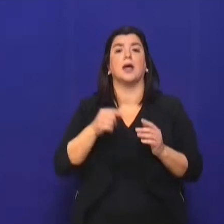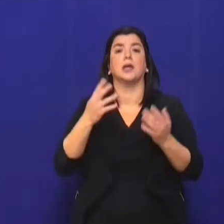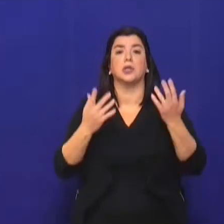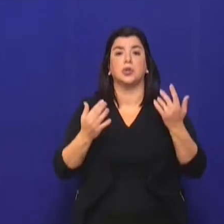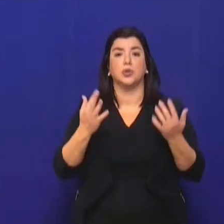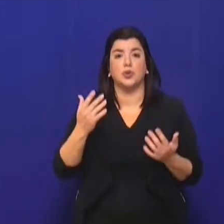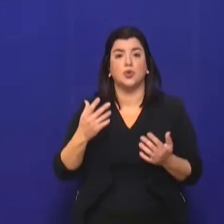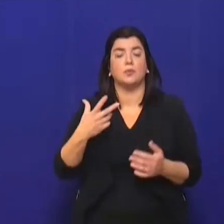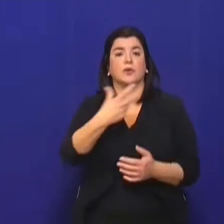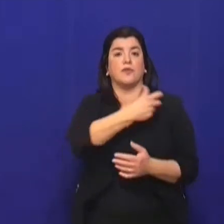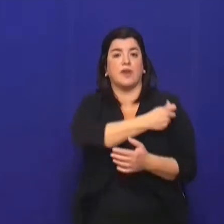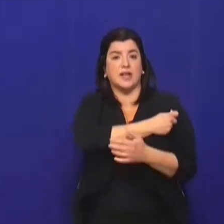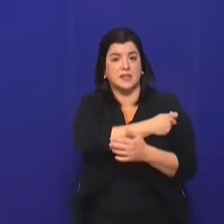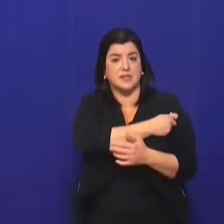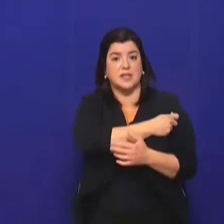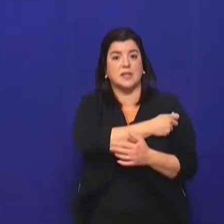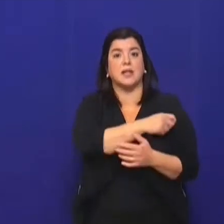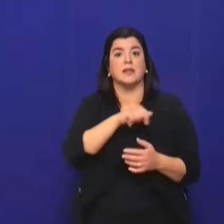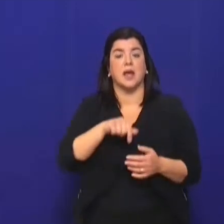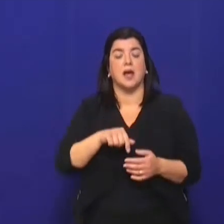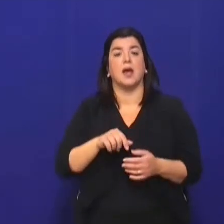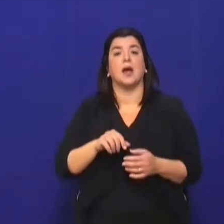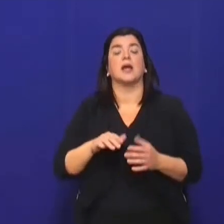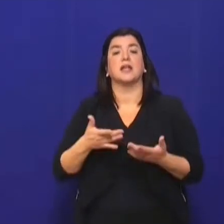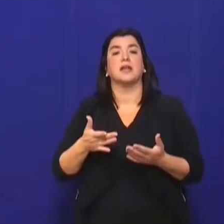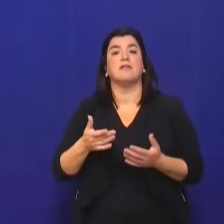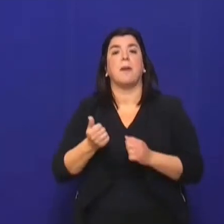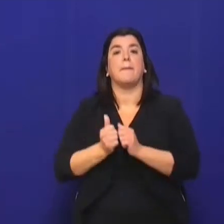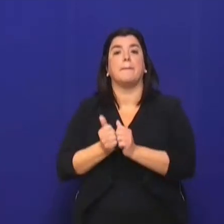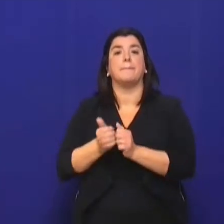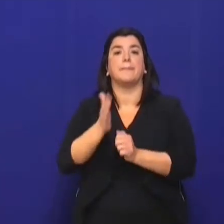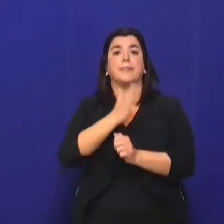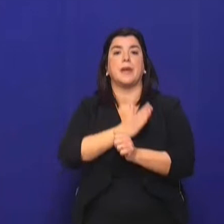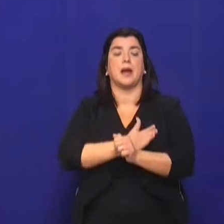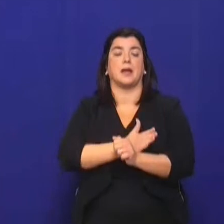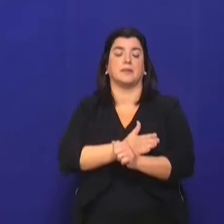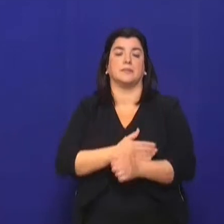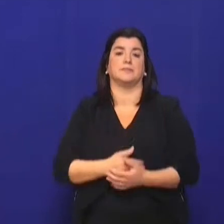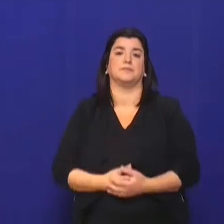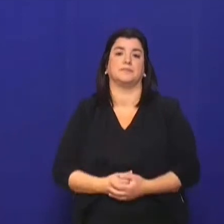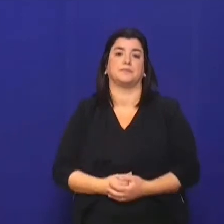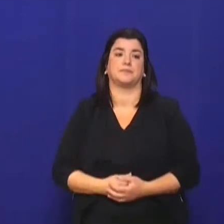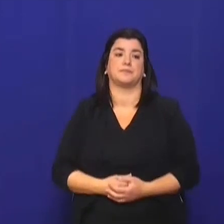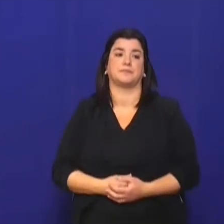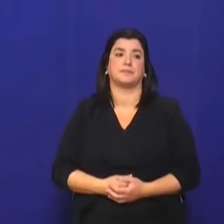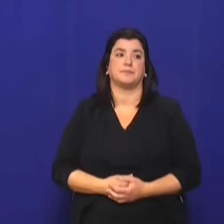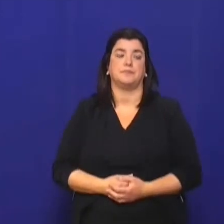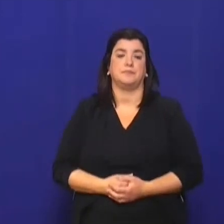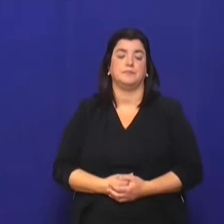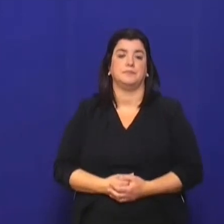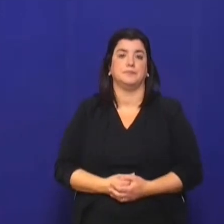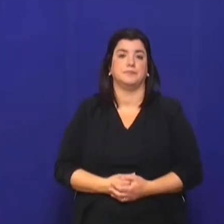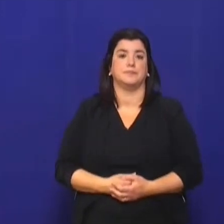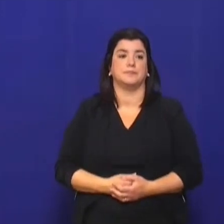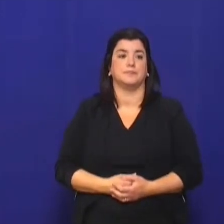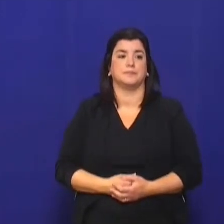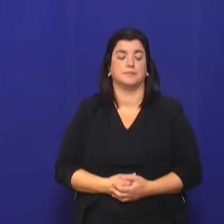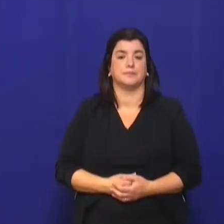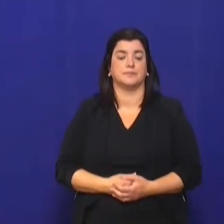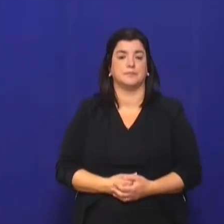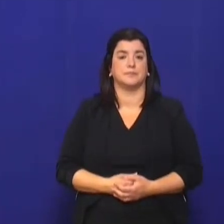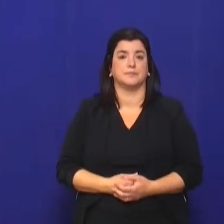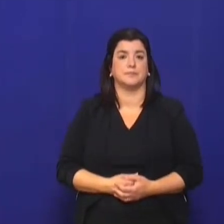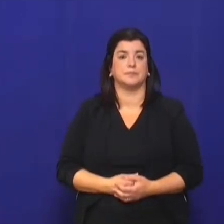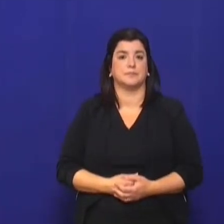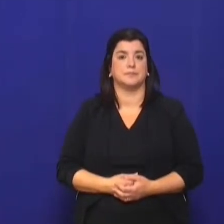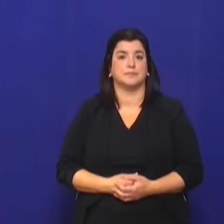ta' vaccines li qegħdin nagħtu propju kif kien diġà ppjanat mill-bidu. Prof. Gawci, good afternoon, Amy Borch minn